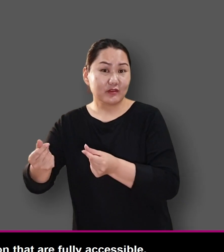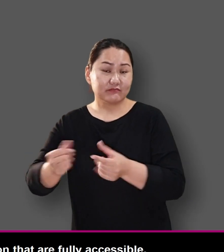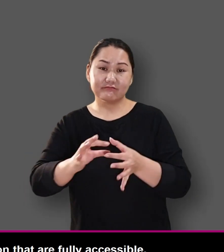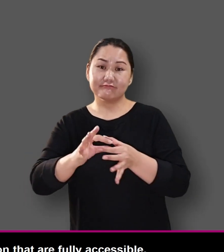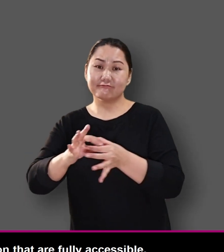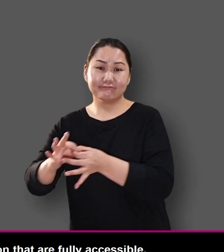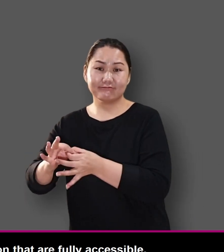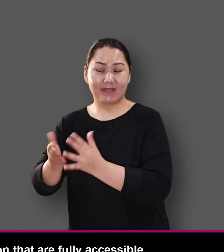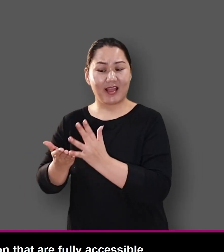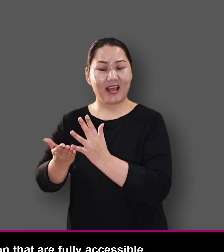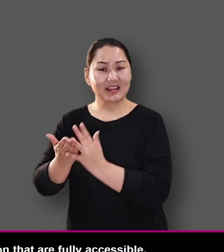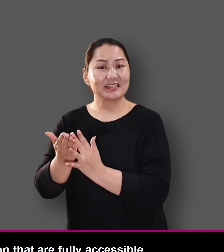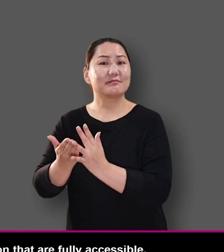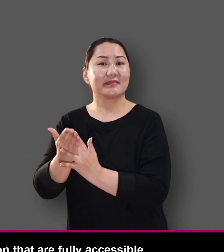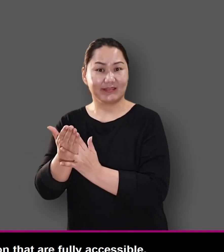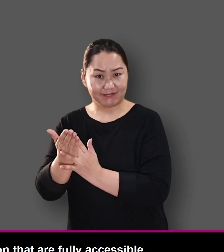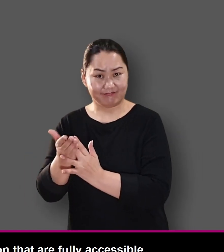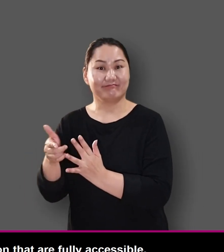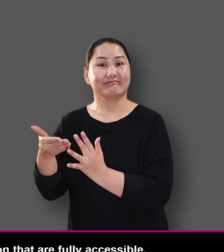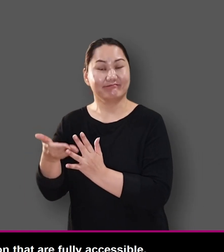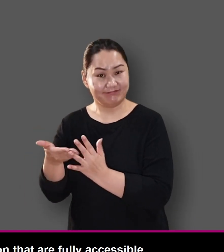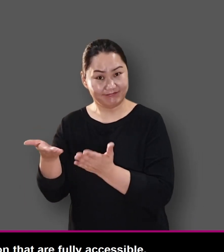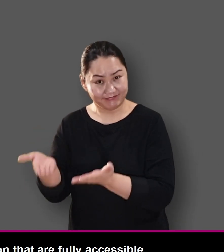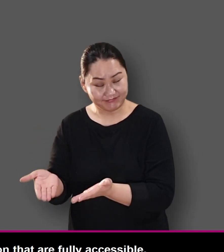within the organization that are fully accessible.